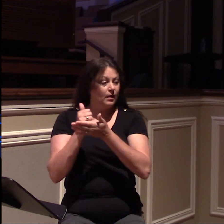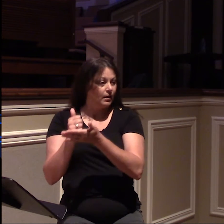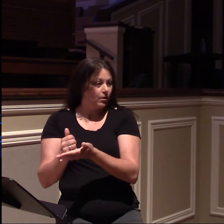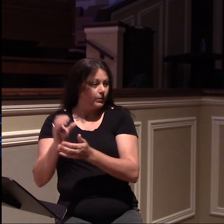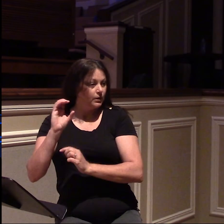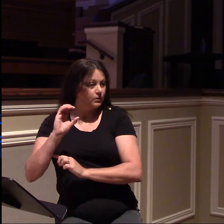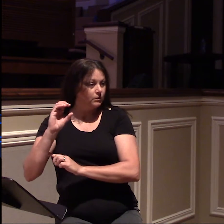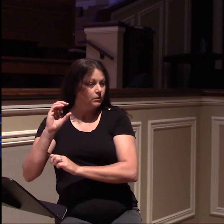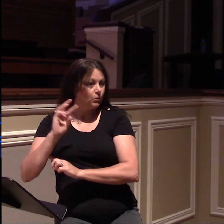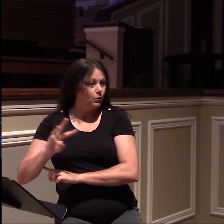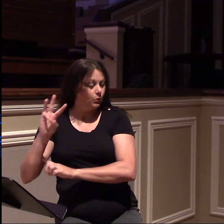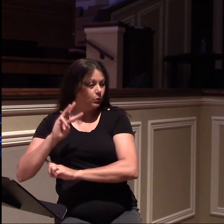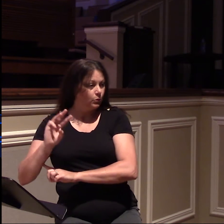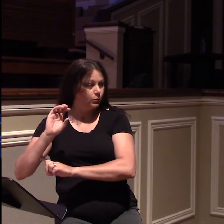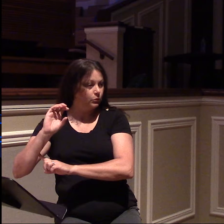Nazi Germany.